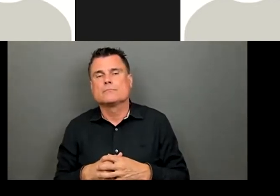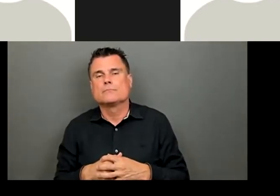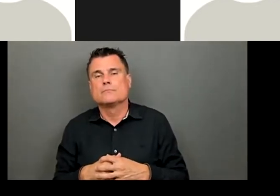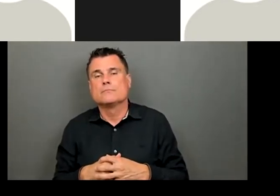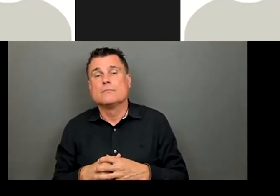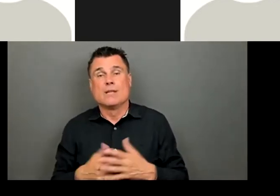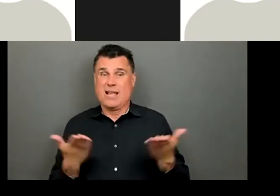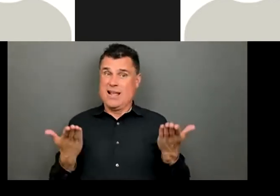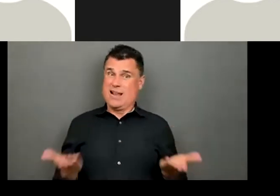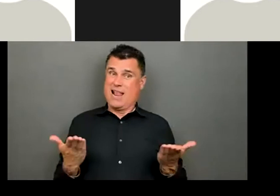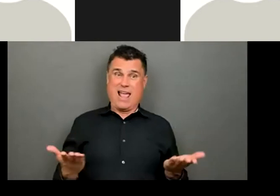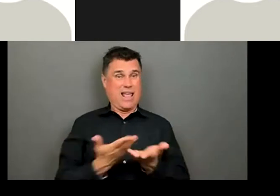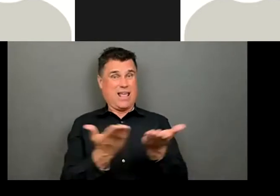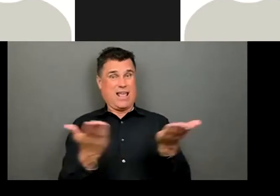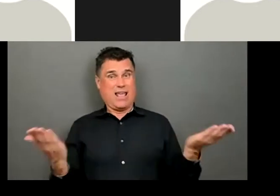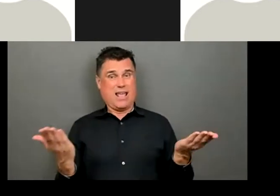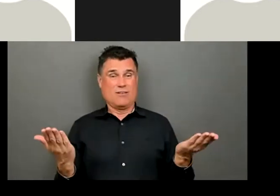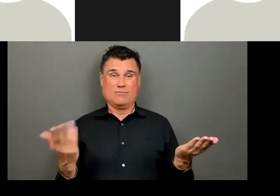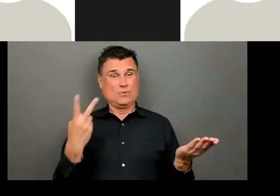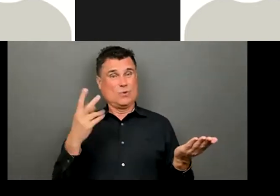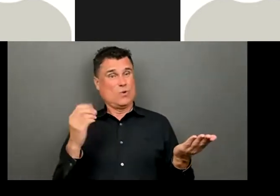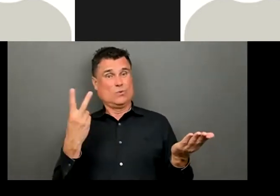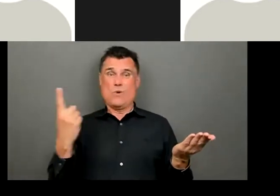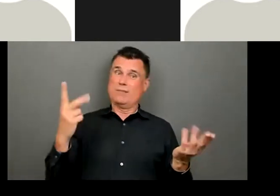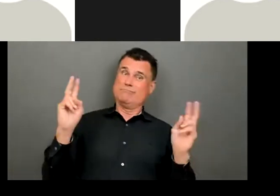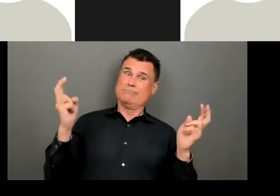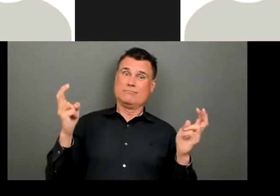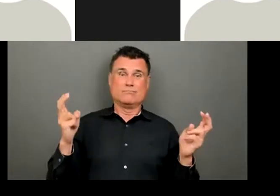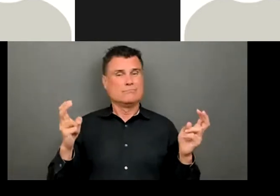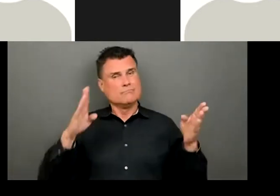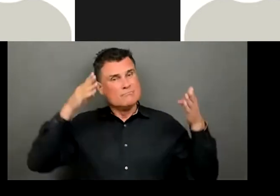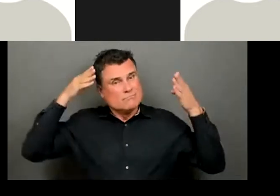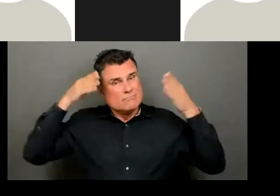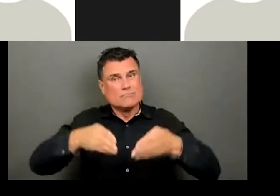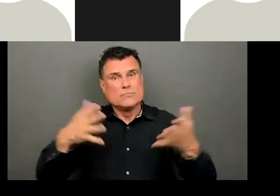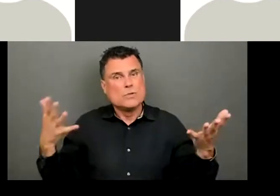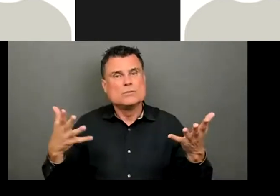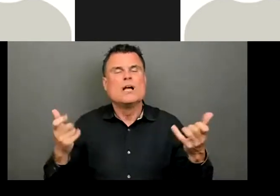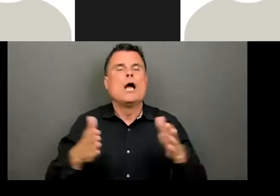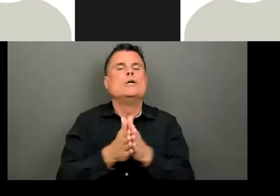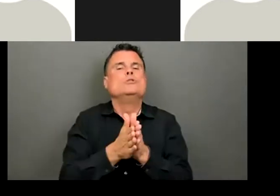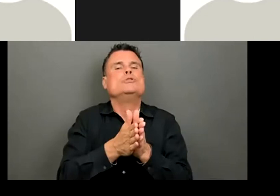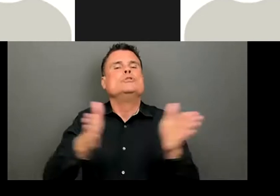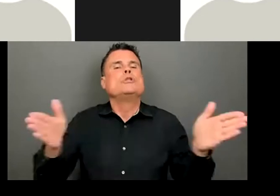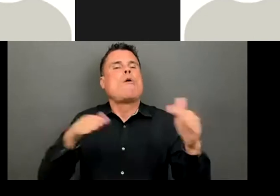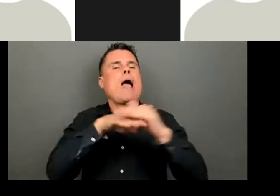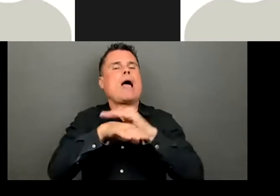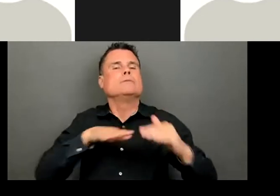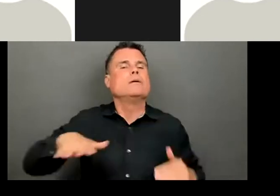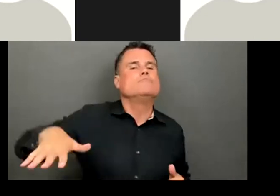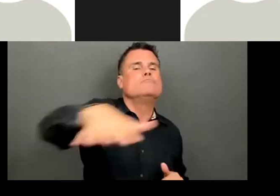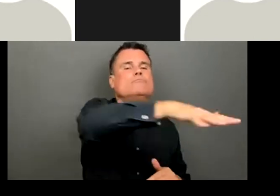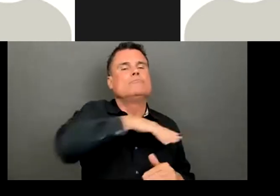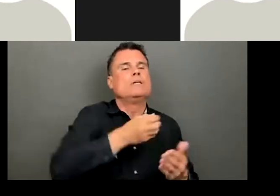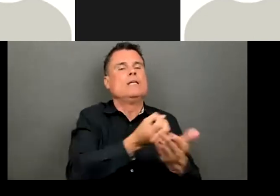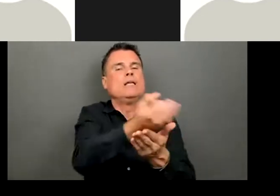we somehow are focusing on general accessibility of general infrastructure and services, but those agencies who